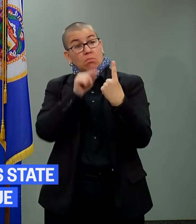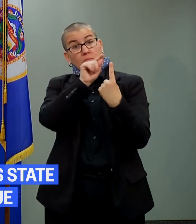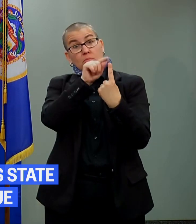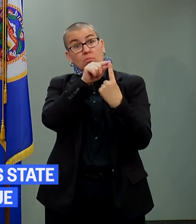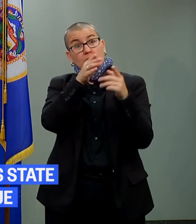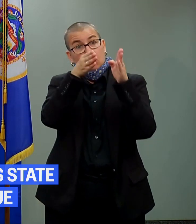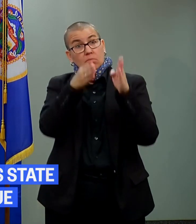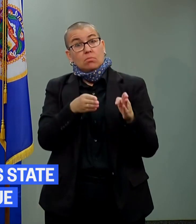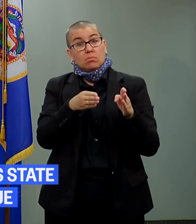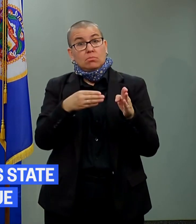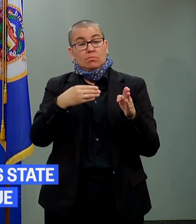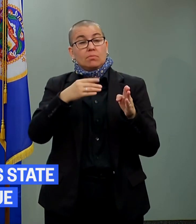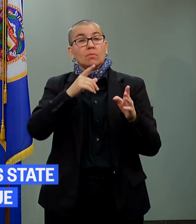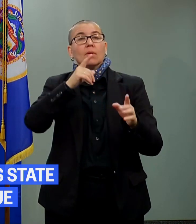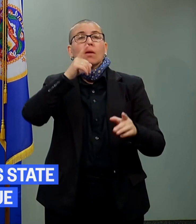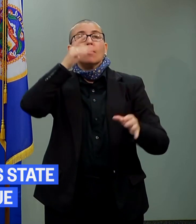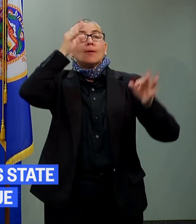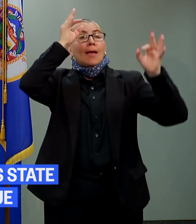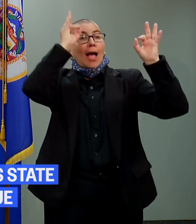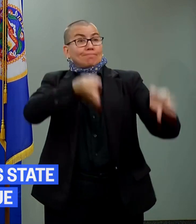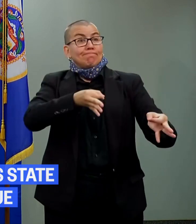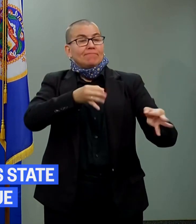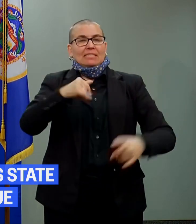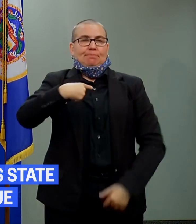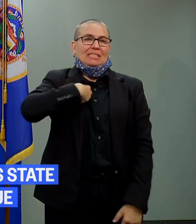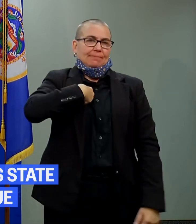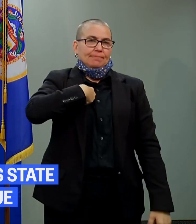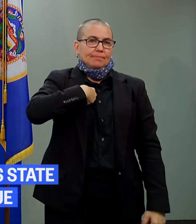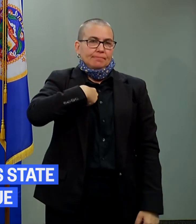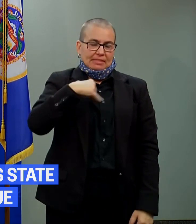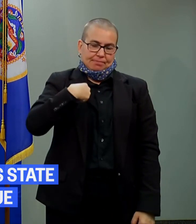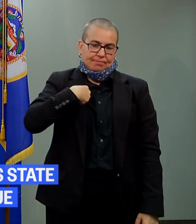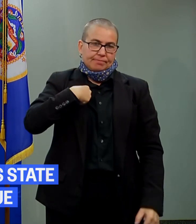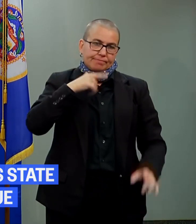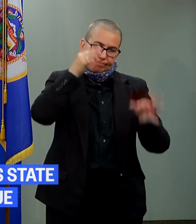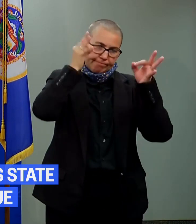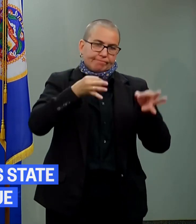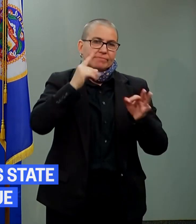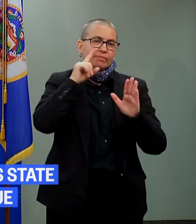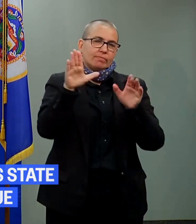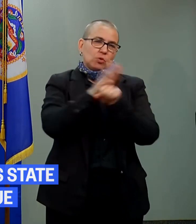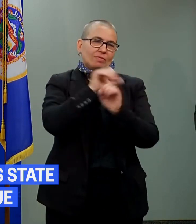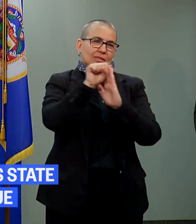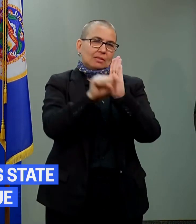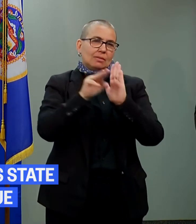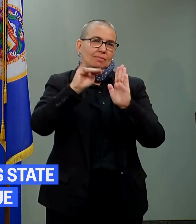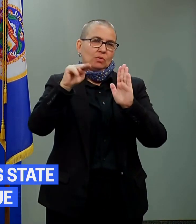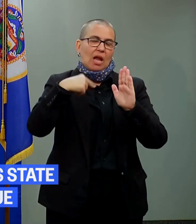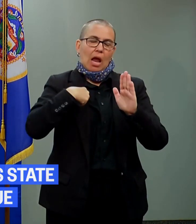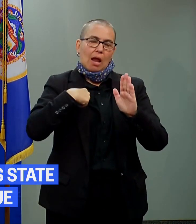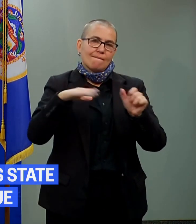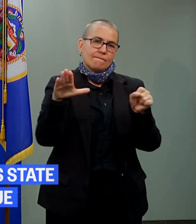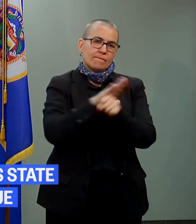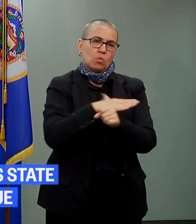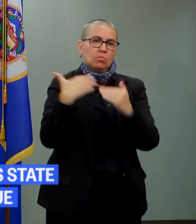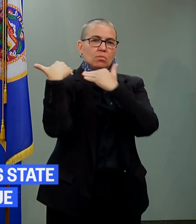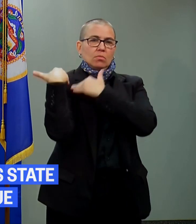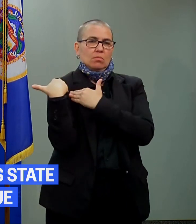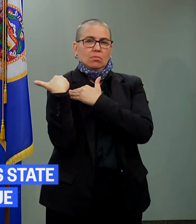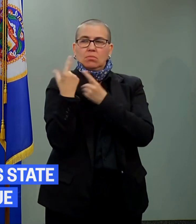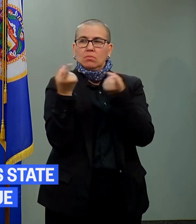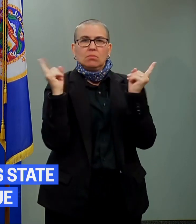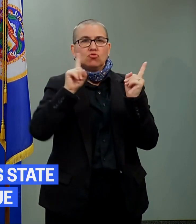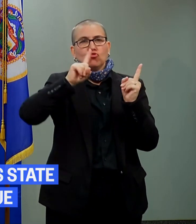and that's myself as governor of Minnesota. That means the responsibilities are mine. When I sent those folks into the field to